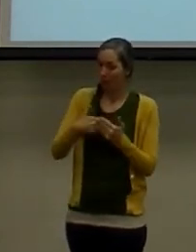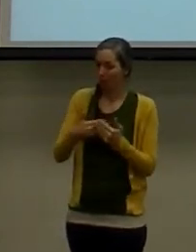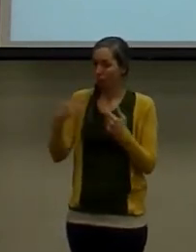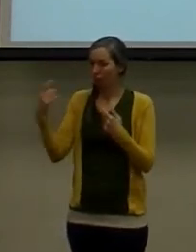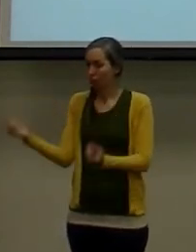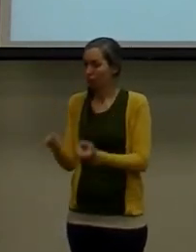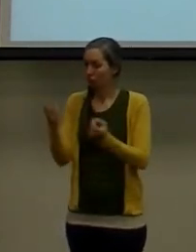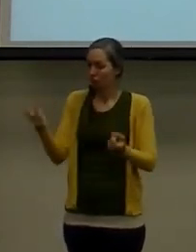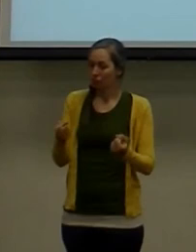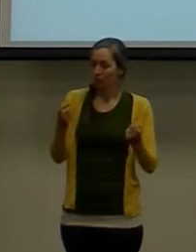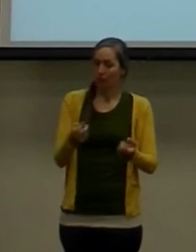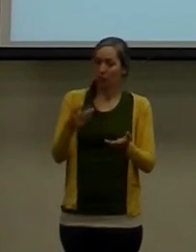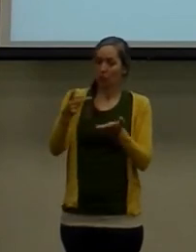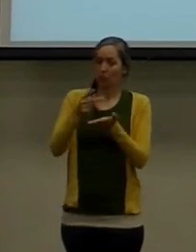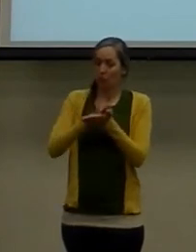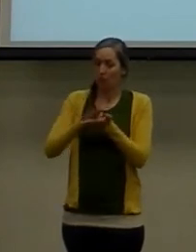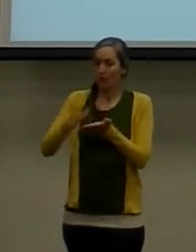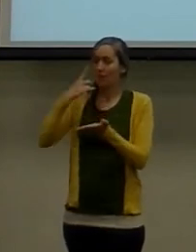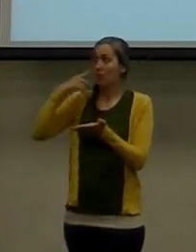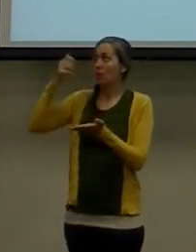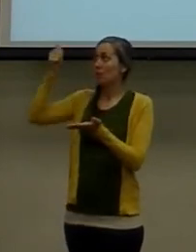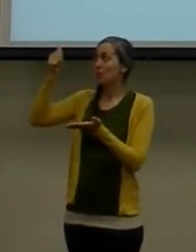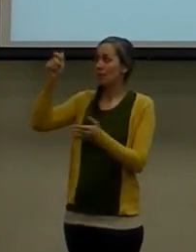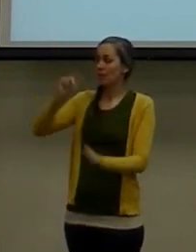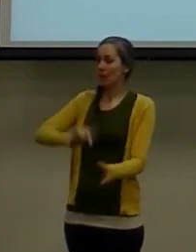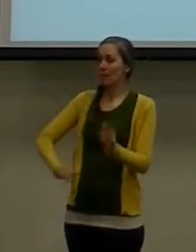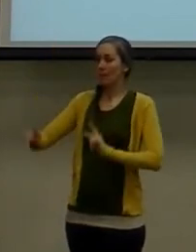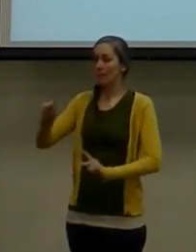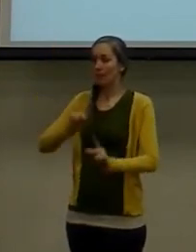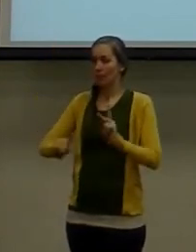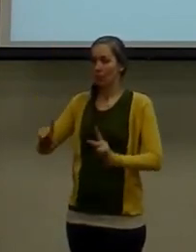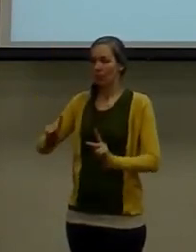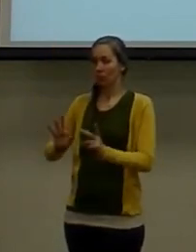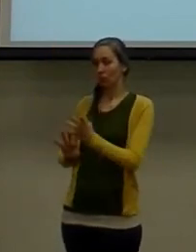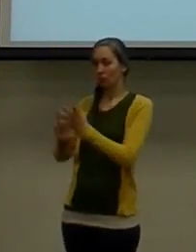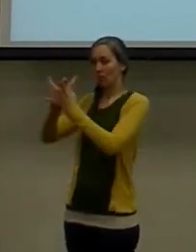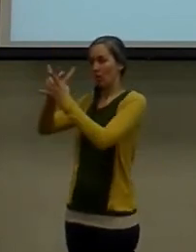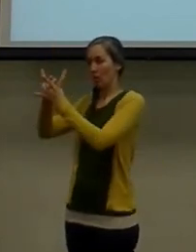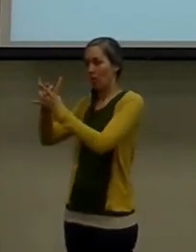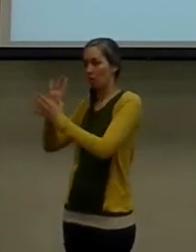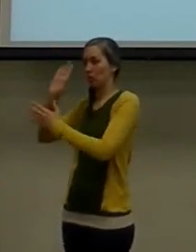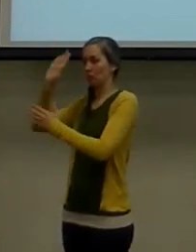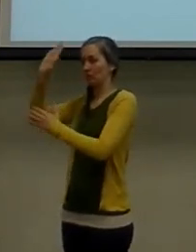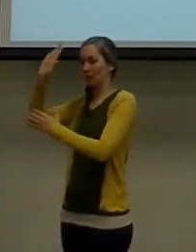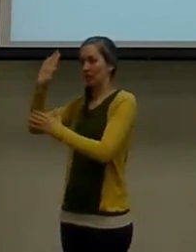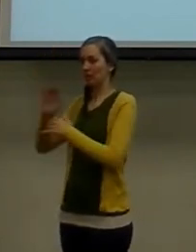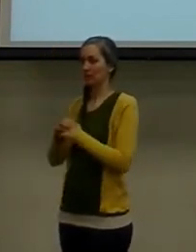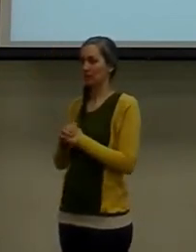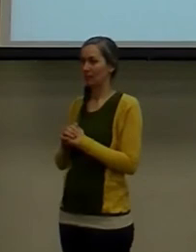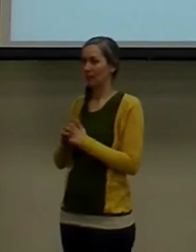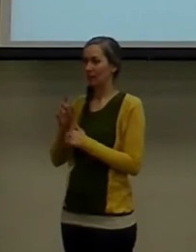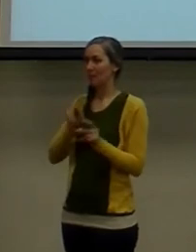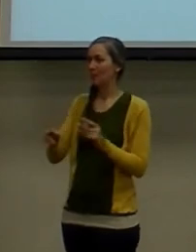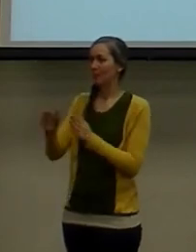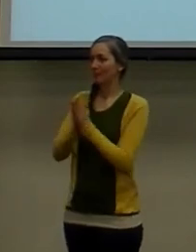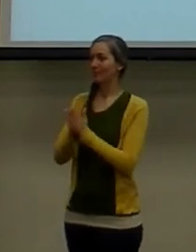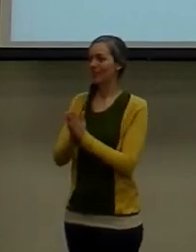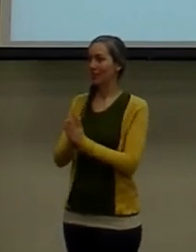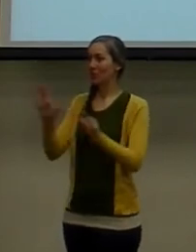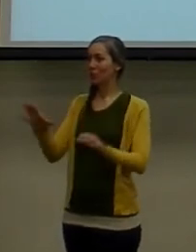to purify for himself a people of his own possession, zealous for good